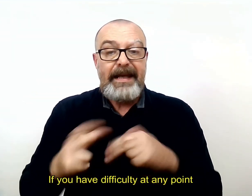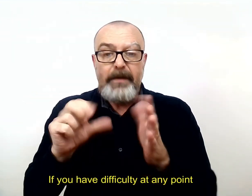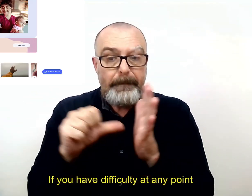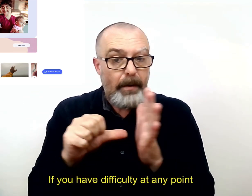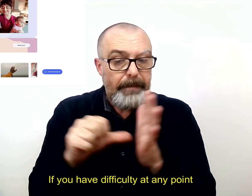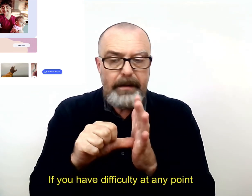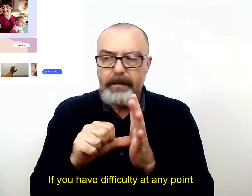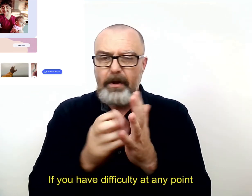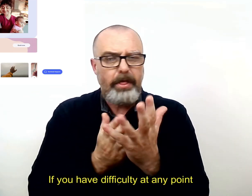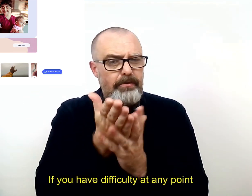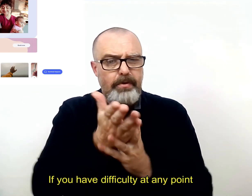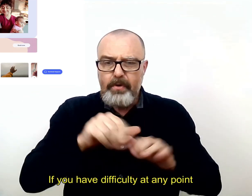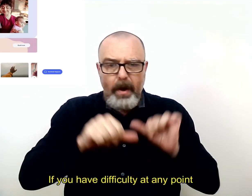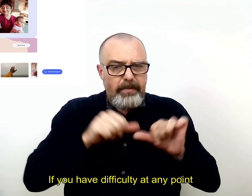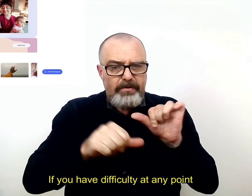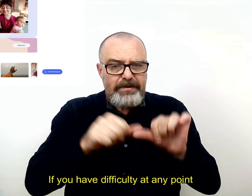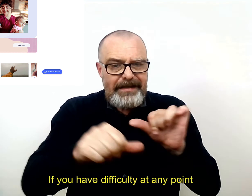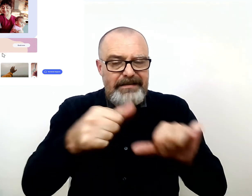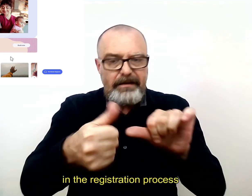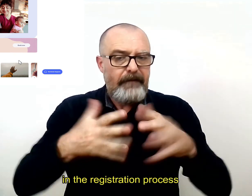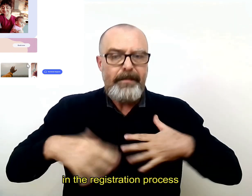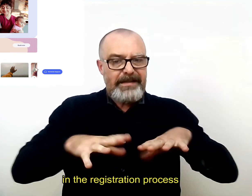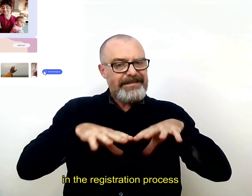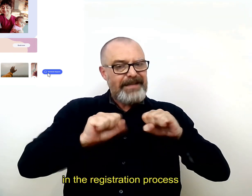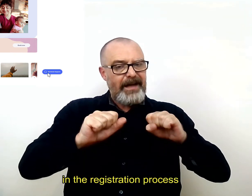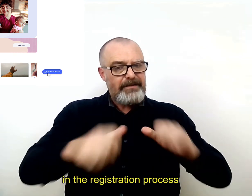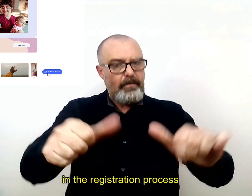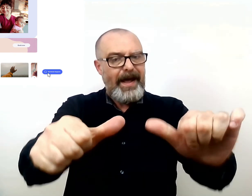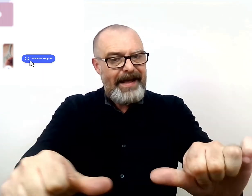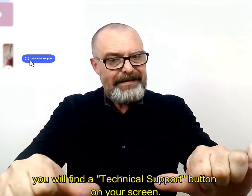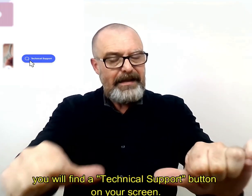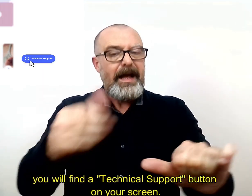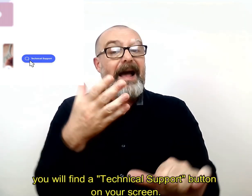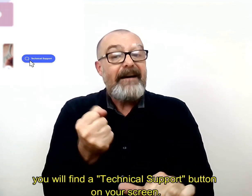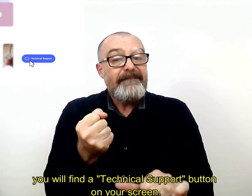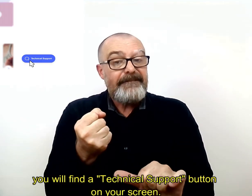If you have difficulty at any point in the registration process, you will find a technical support button on your screen.